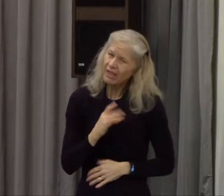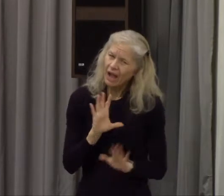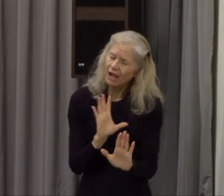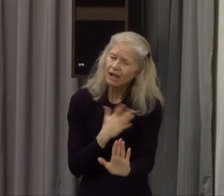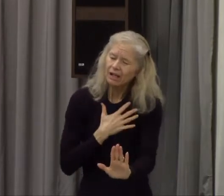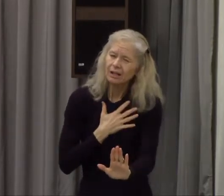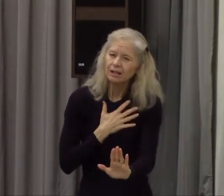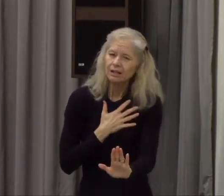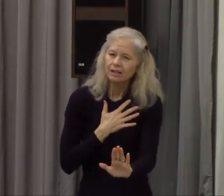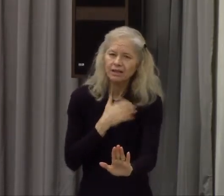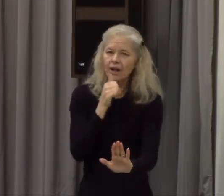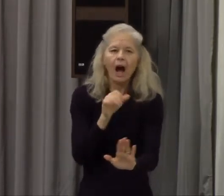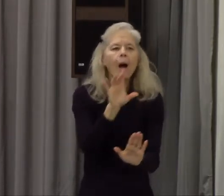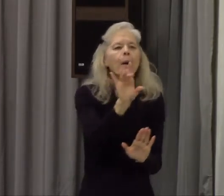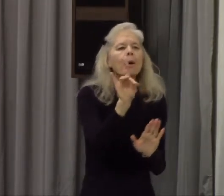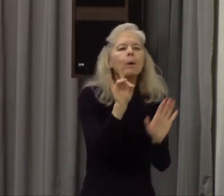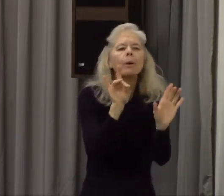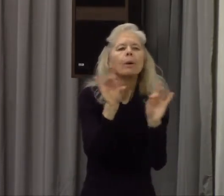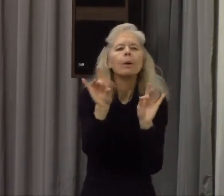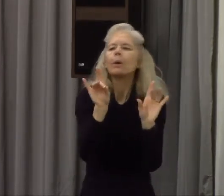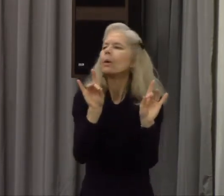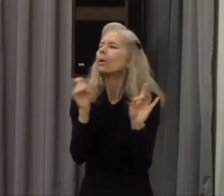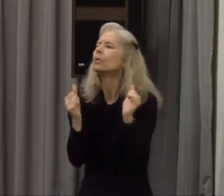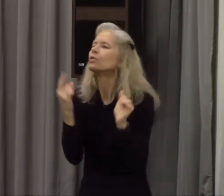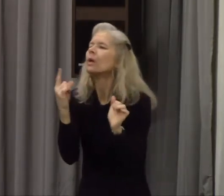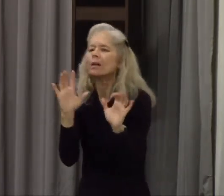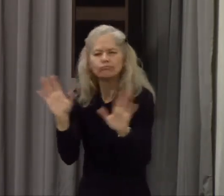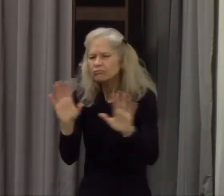You know, I think about that light shown on Christmas night.